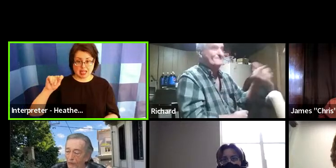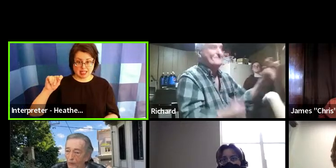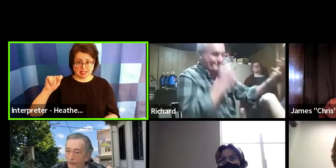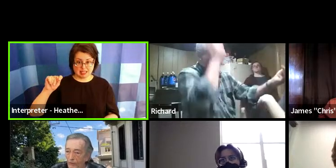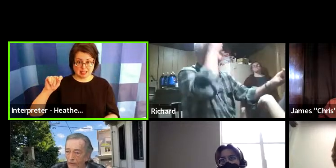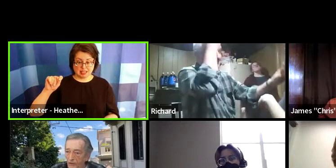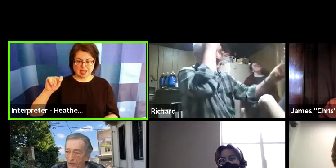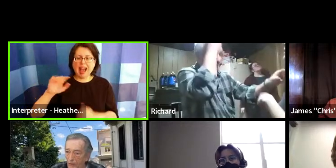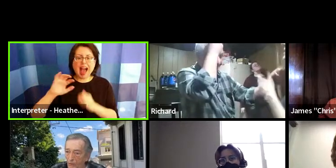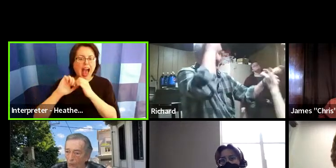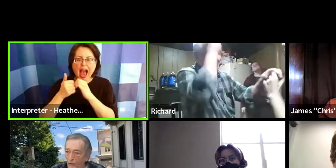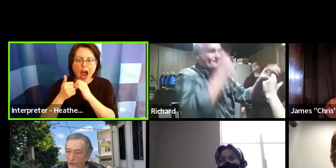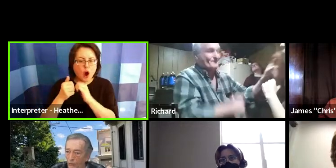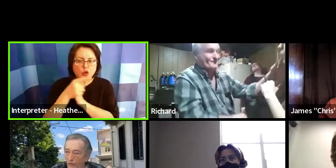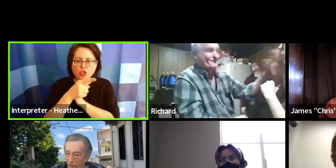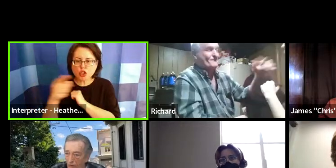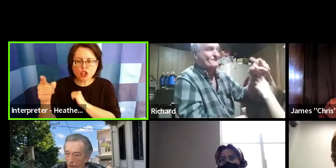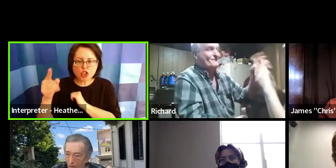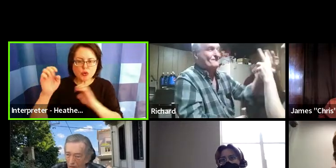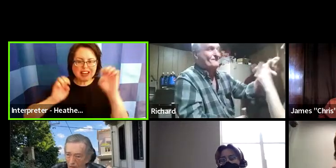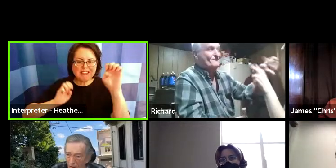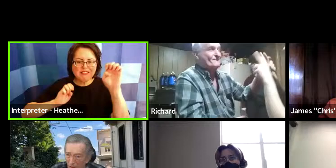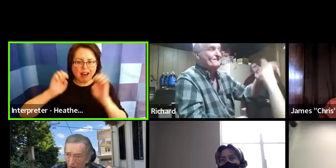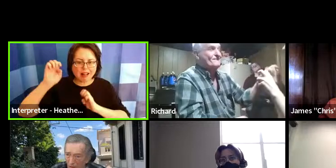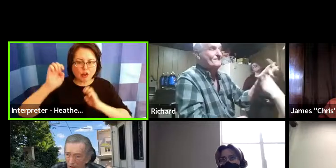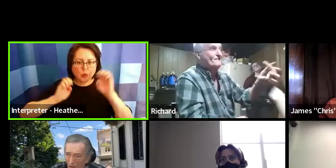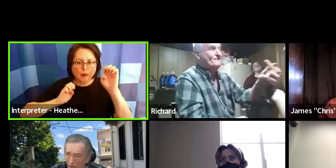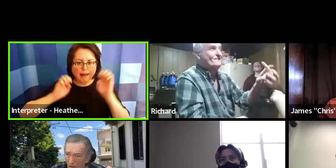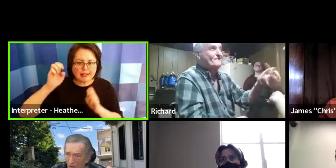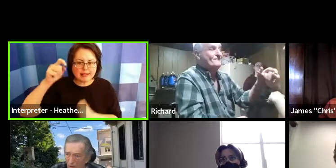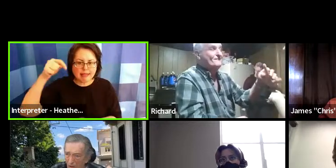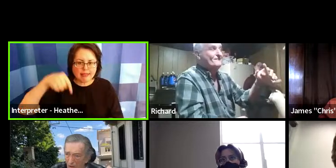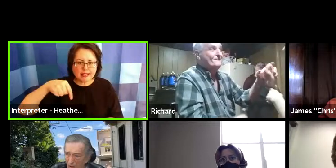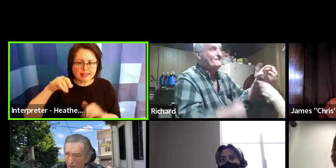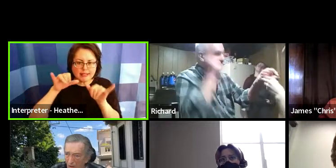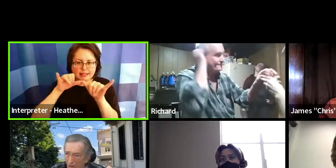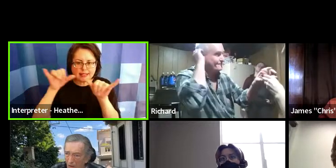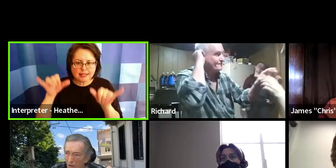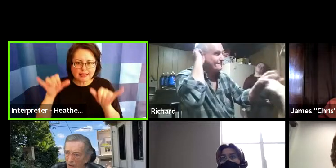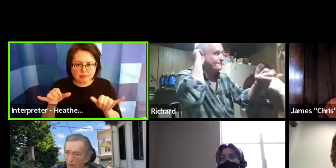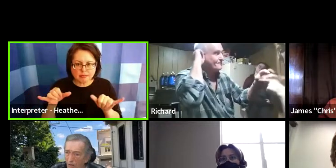to evaluate this? And what's the criteria?